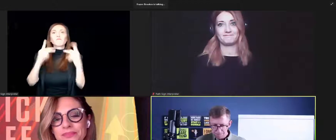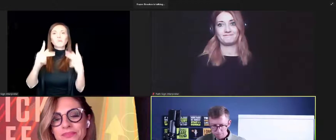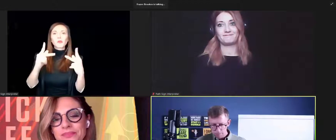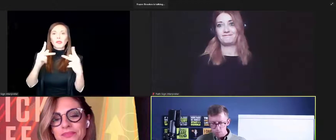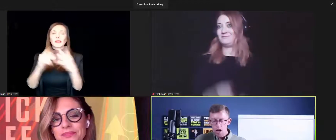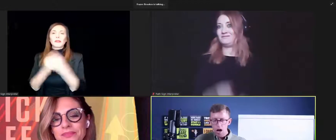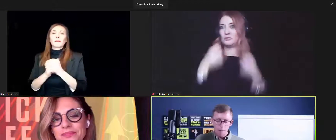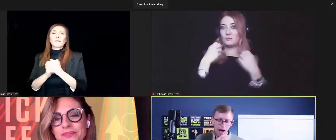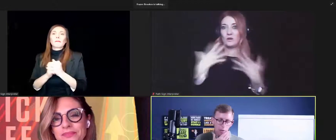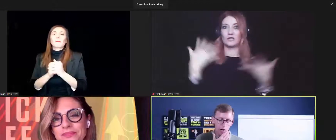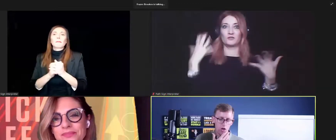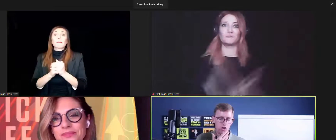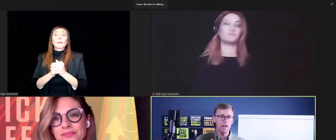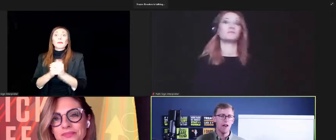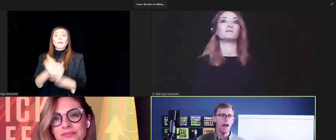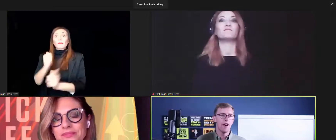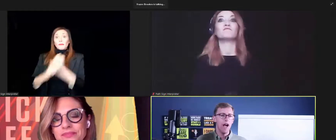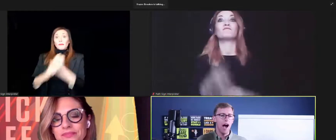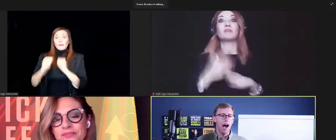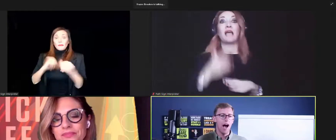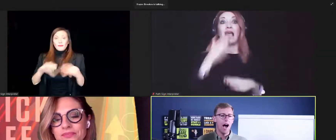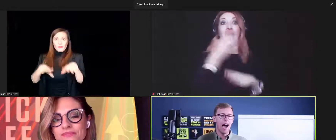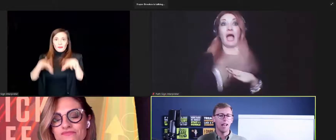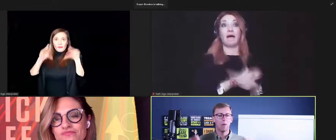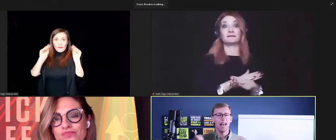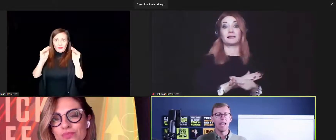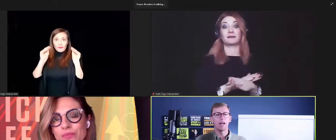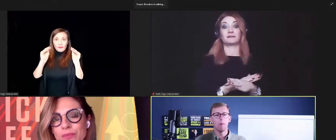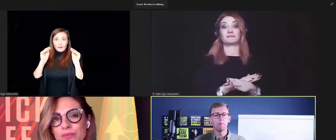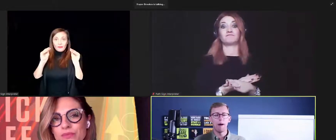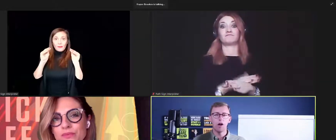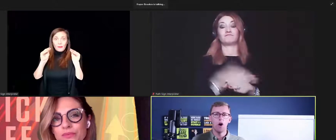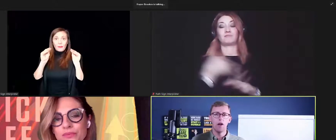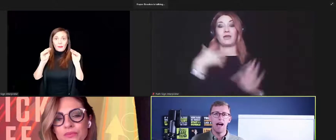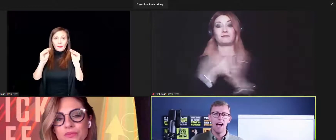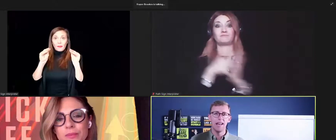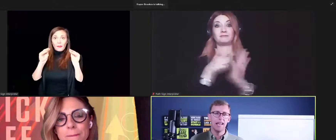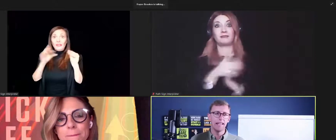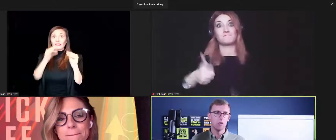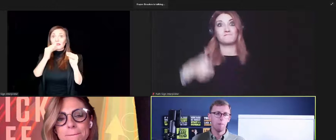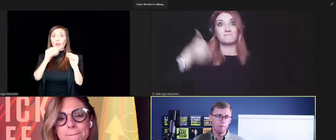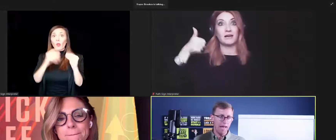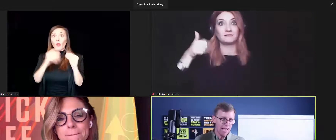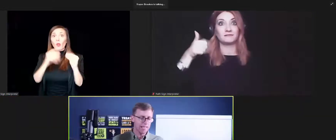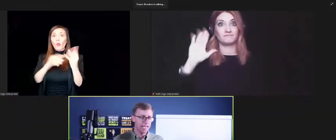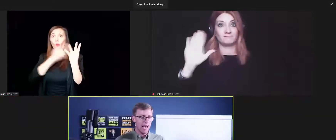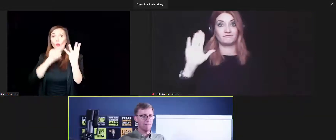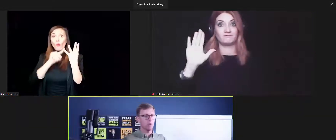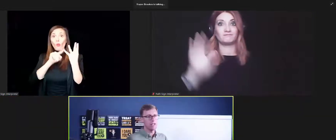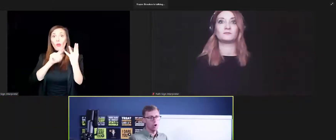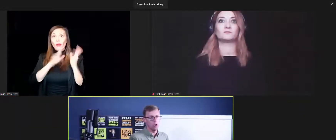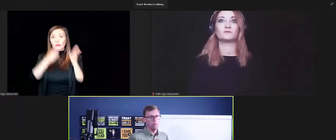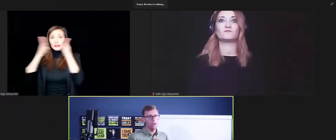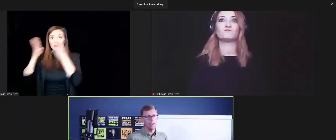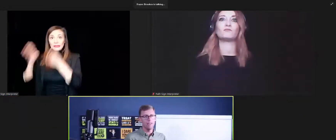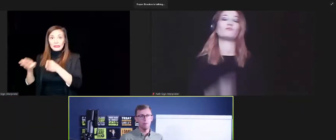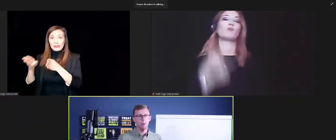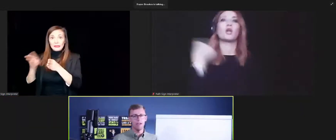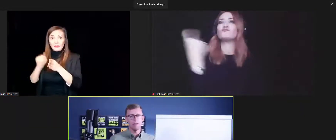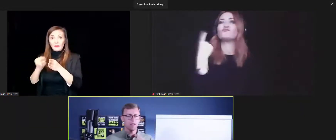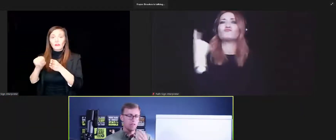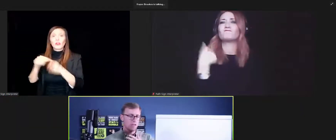plan, I want to just say that when Alain comes back on in a little bit after we're done